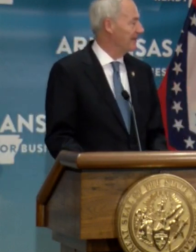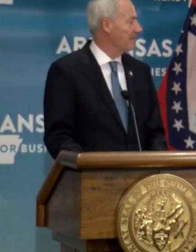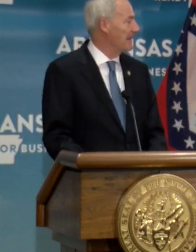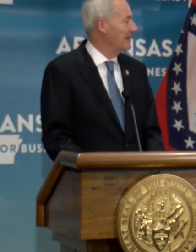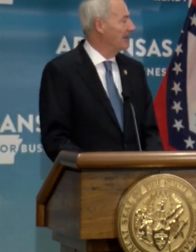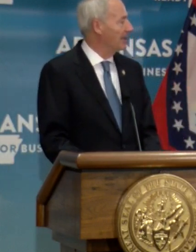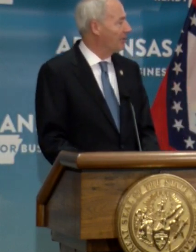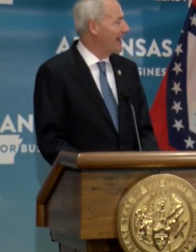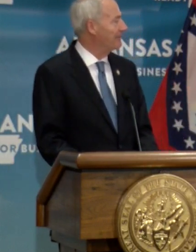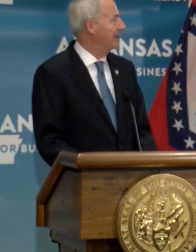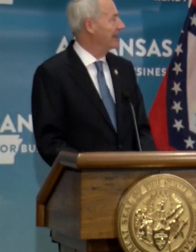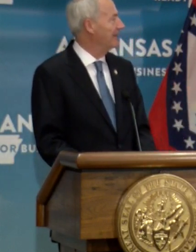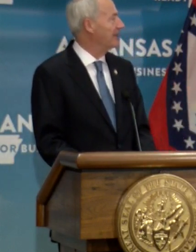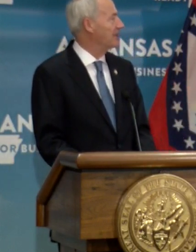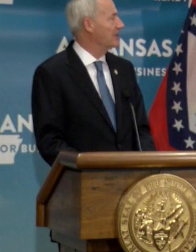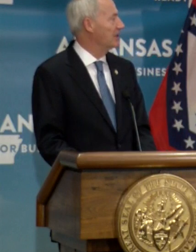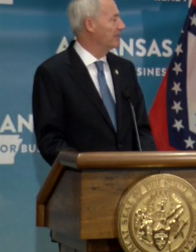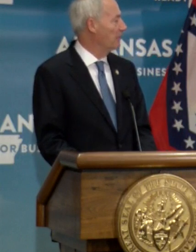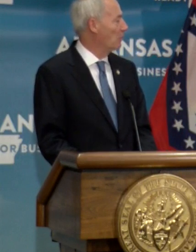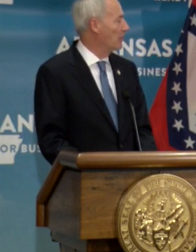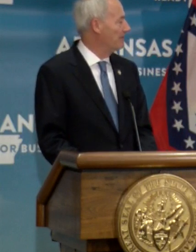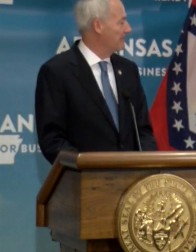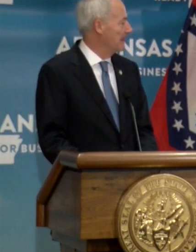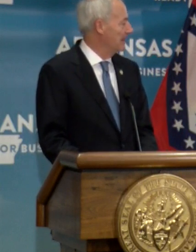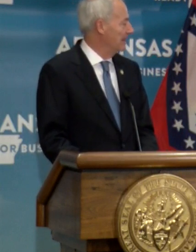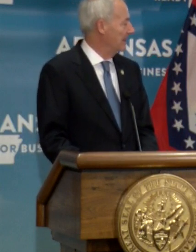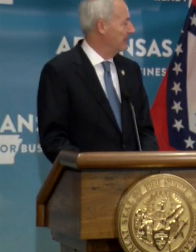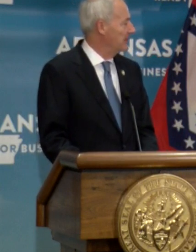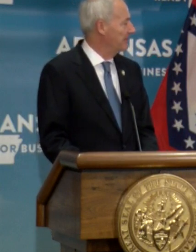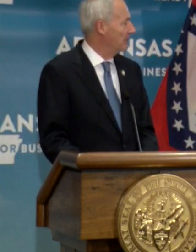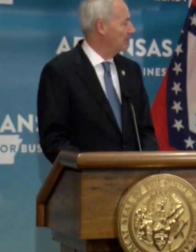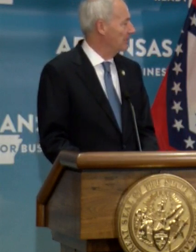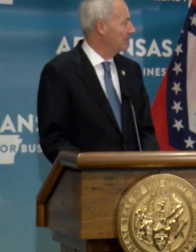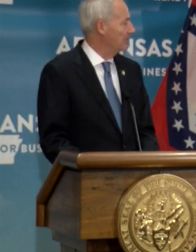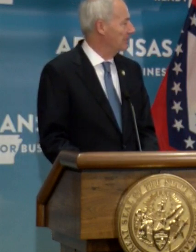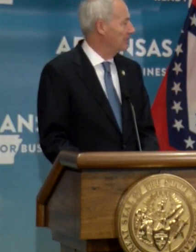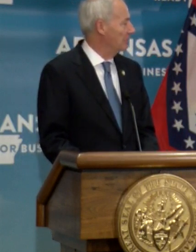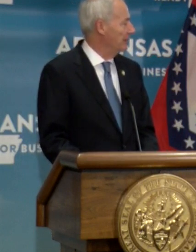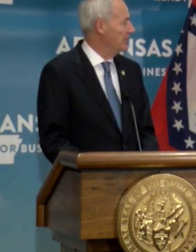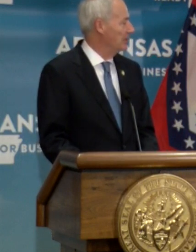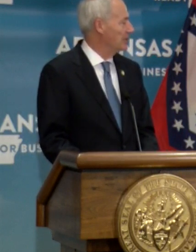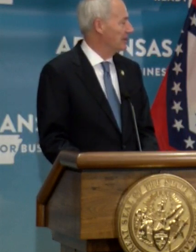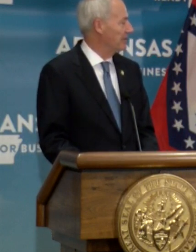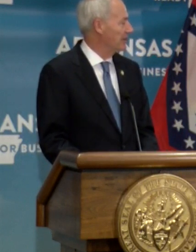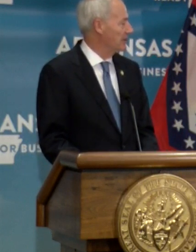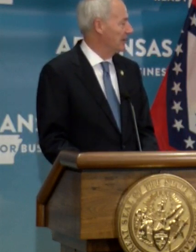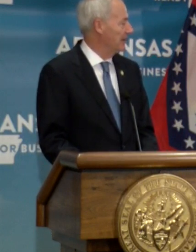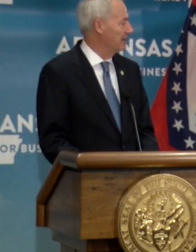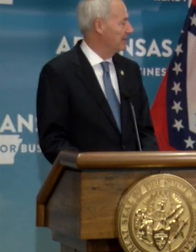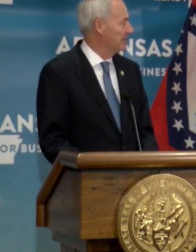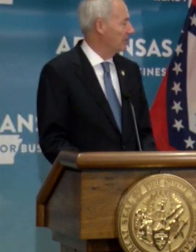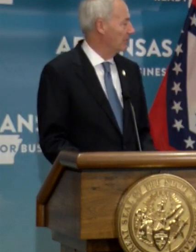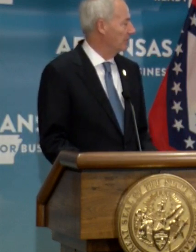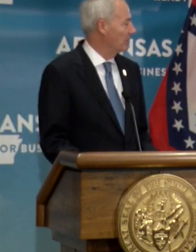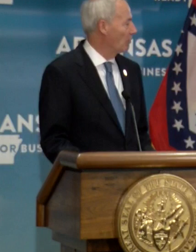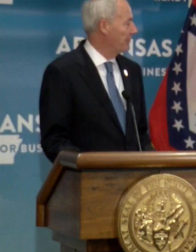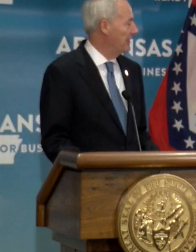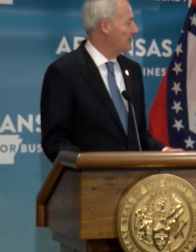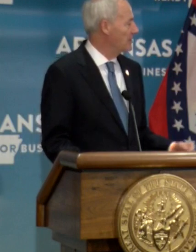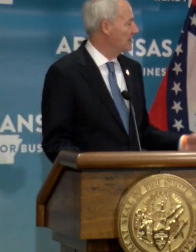this graphic, and this is the different regions of our state.